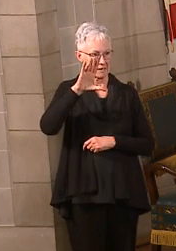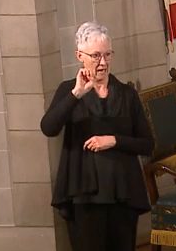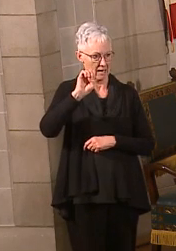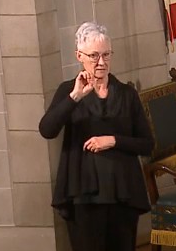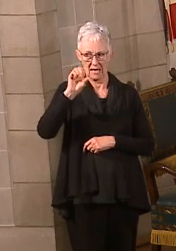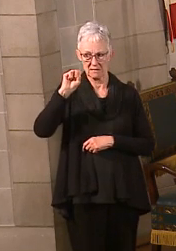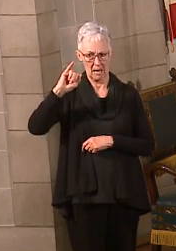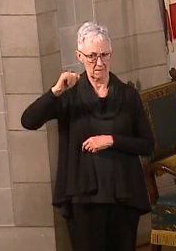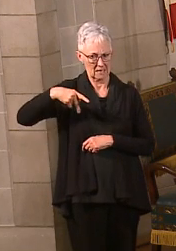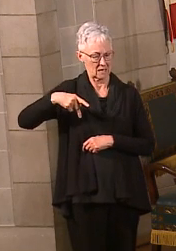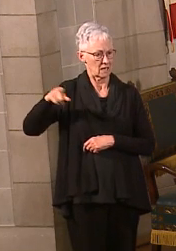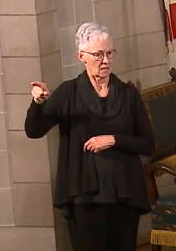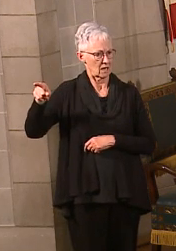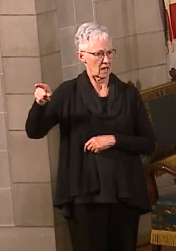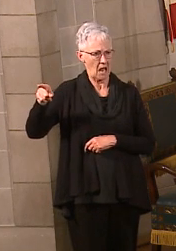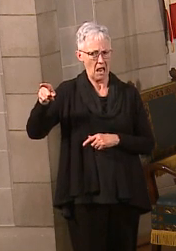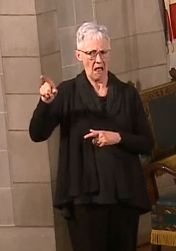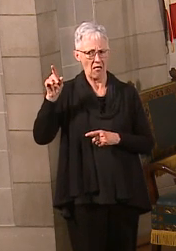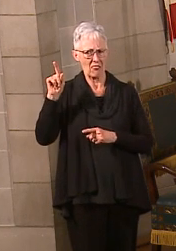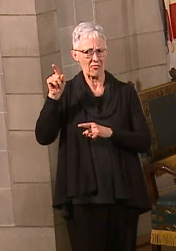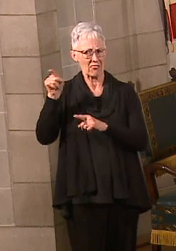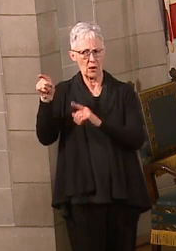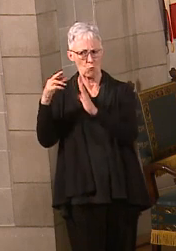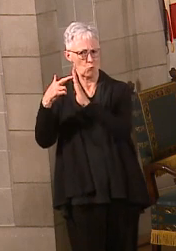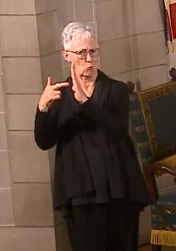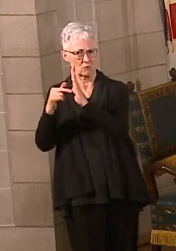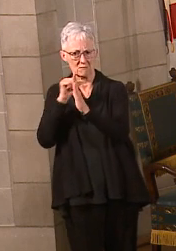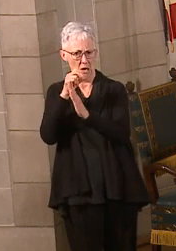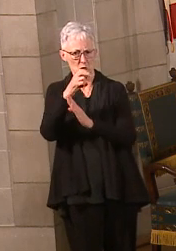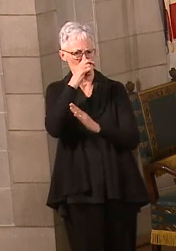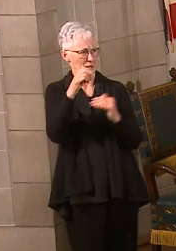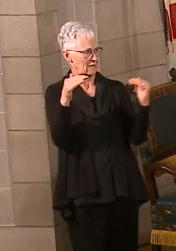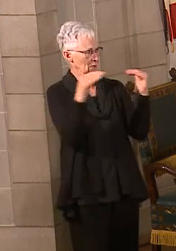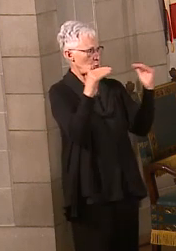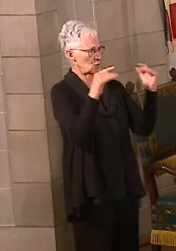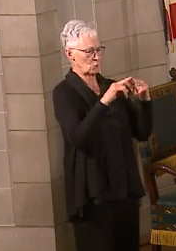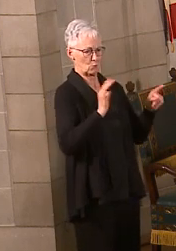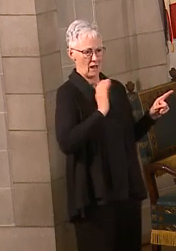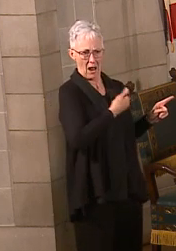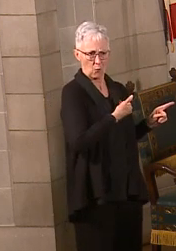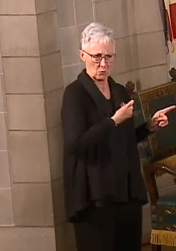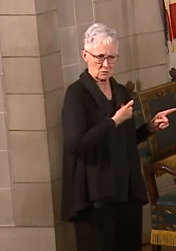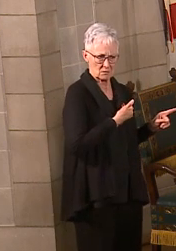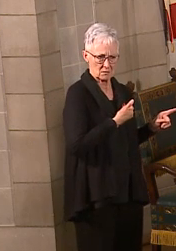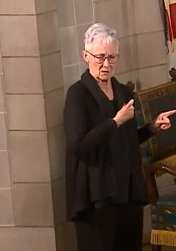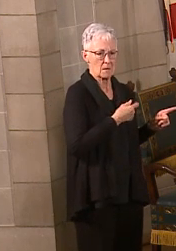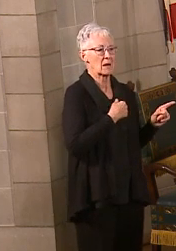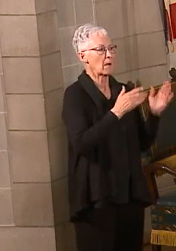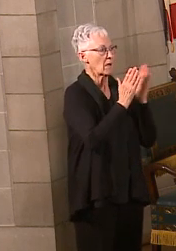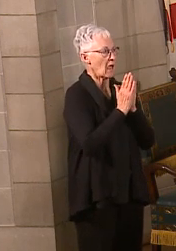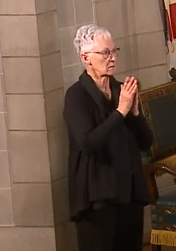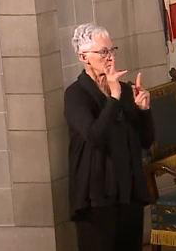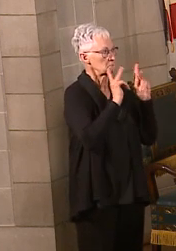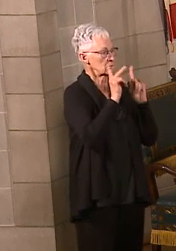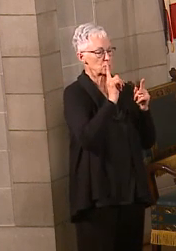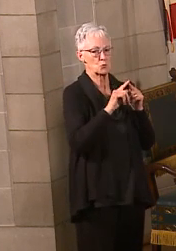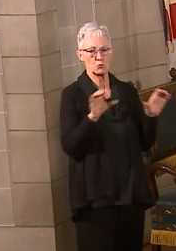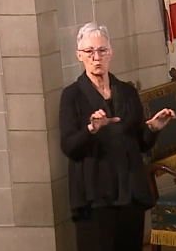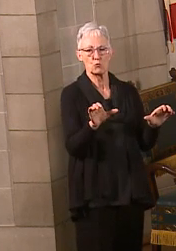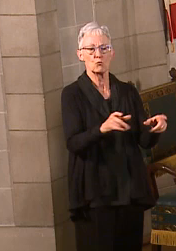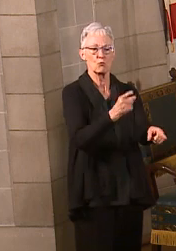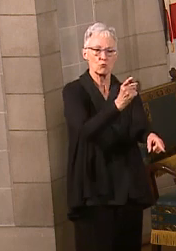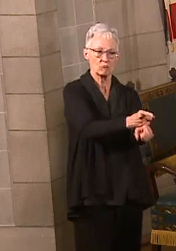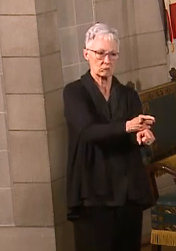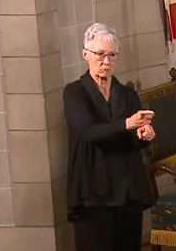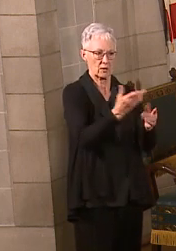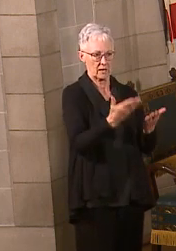Nebraskans. They want to do the right thing. You ask them to do the right thing, they'll do it. And the right thing is, for the next 3 weeks, stay home. We're trying to slow the spread of virus here in our